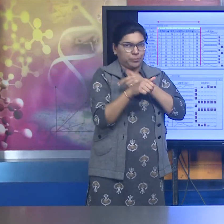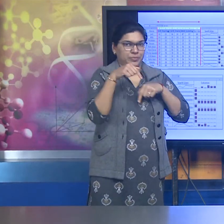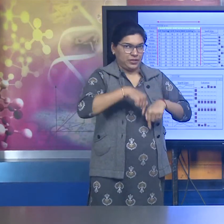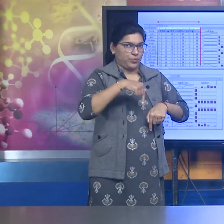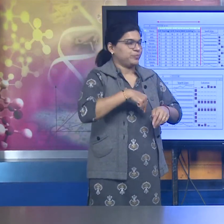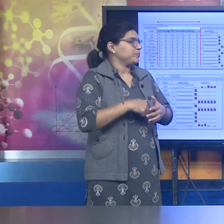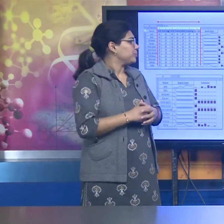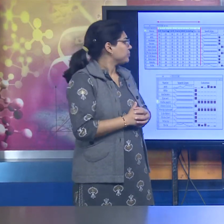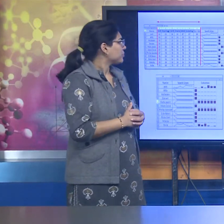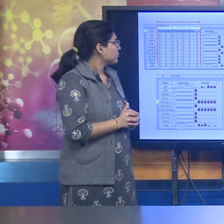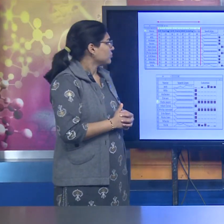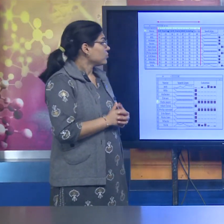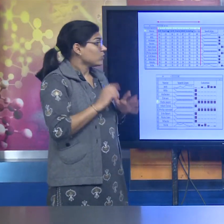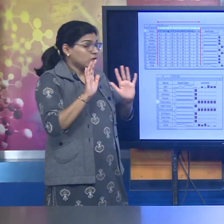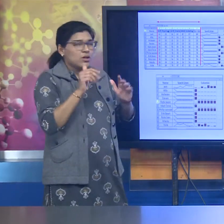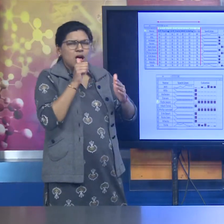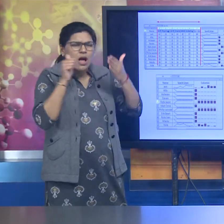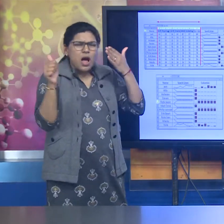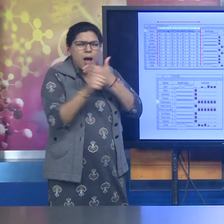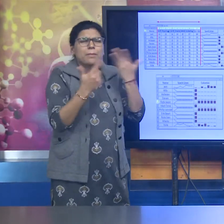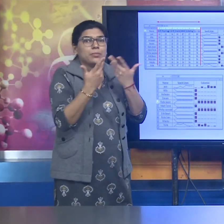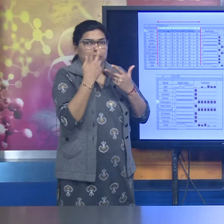Next is hide selected.